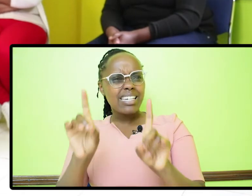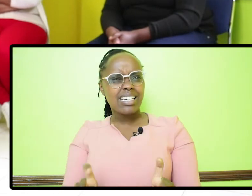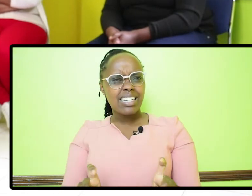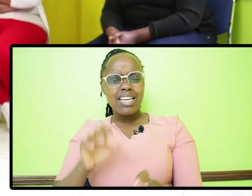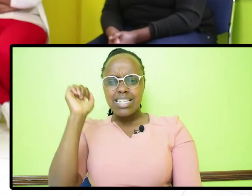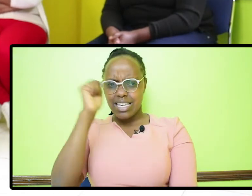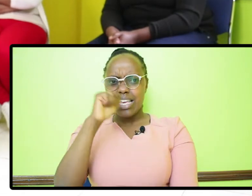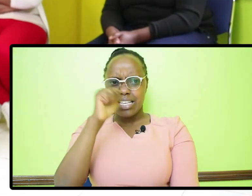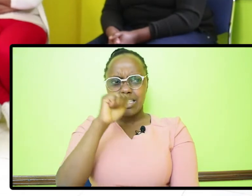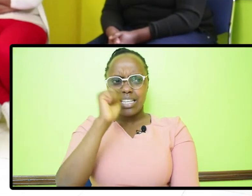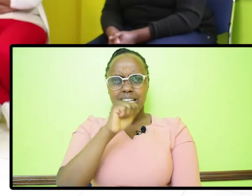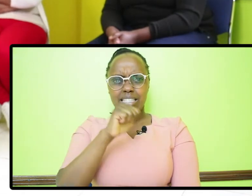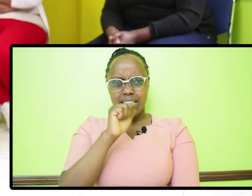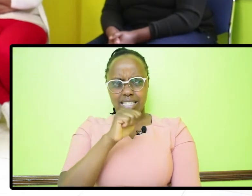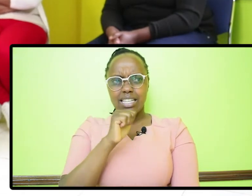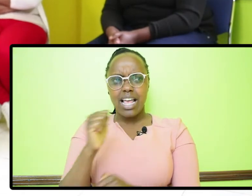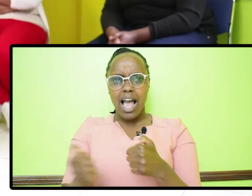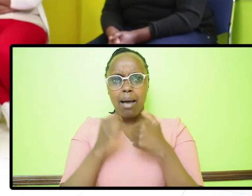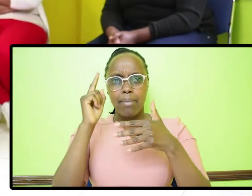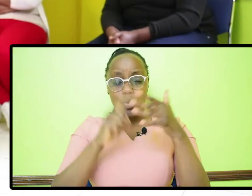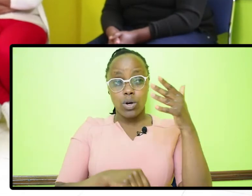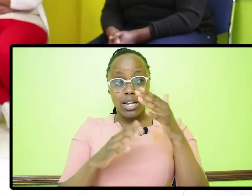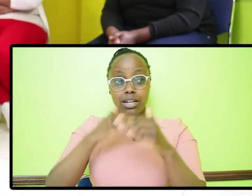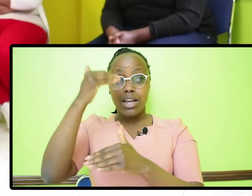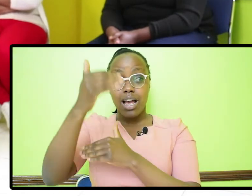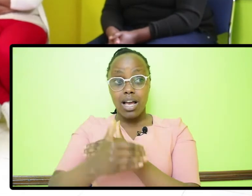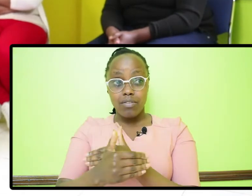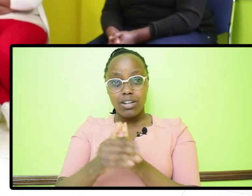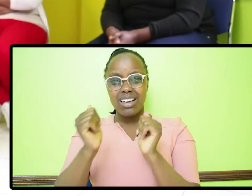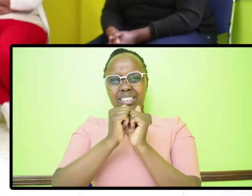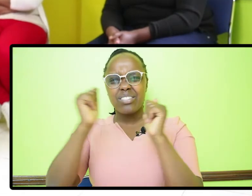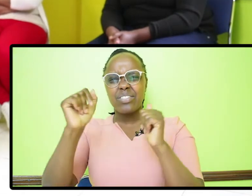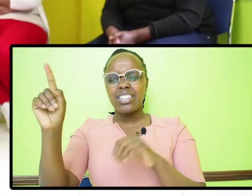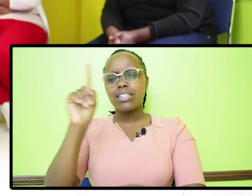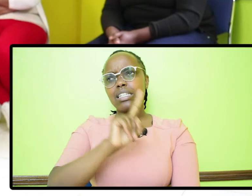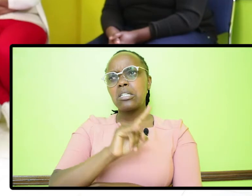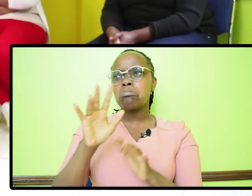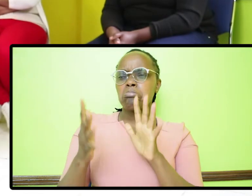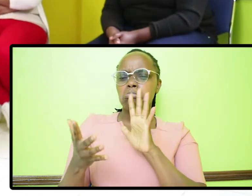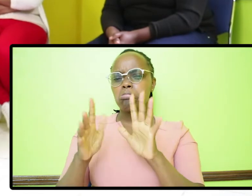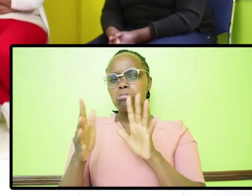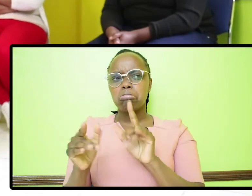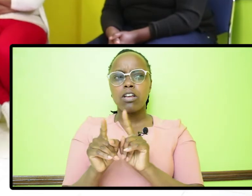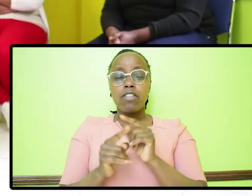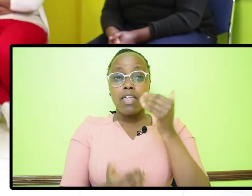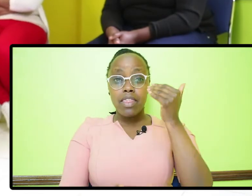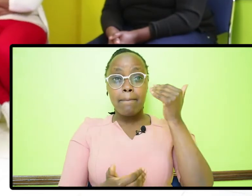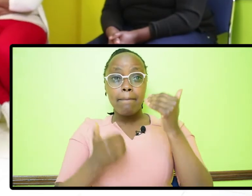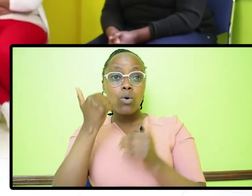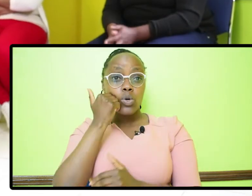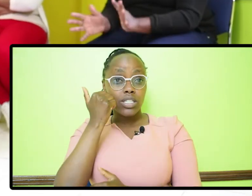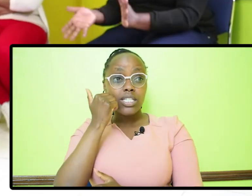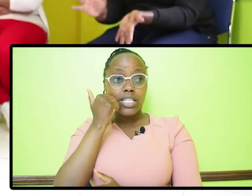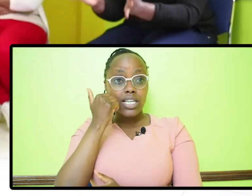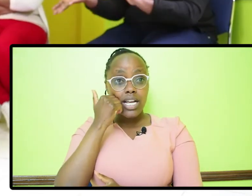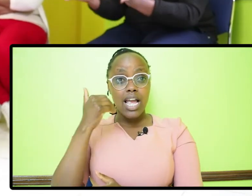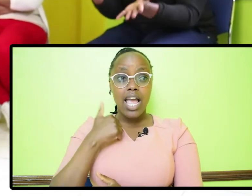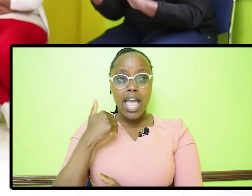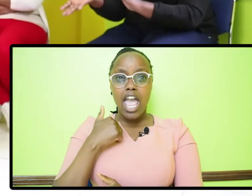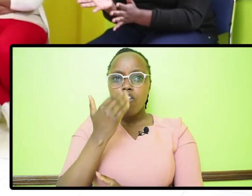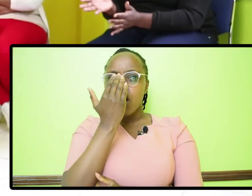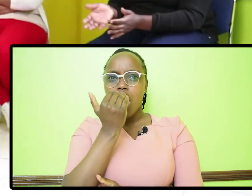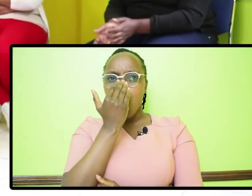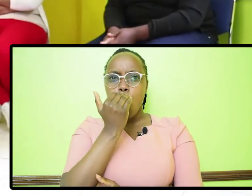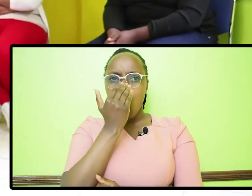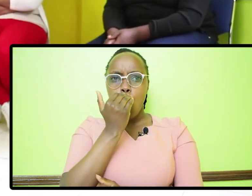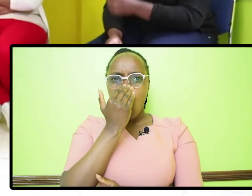sick? Yeah. Uh-huh. What happened is the baby after kitu like 15 days hivi, the baby was sick. He had